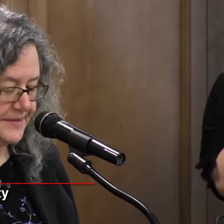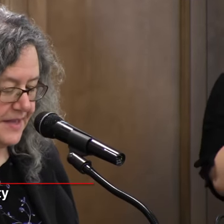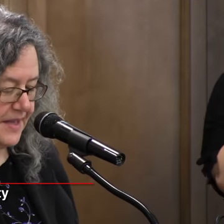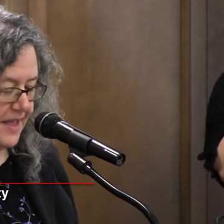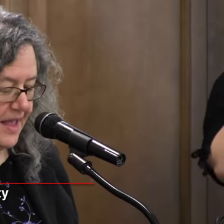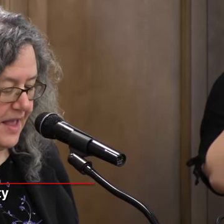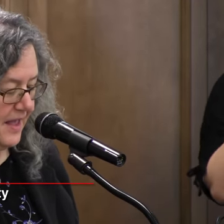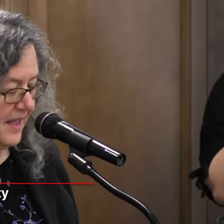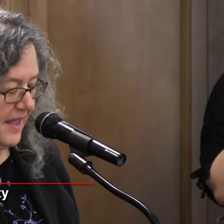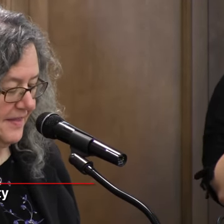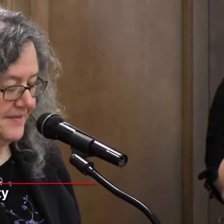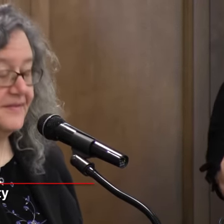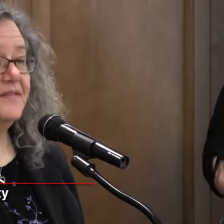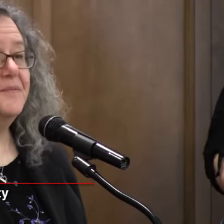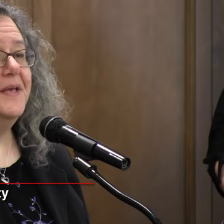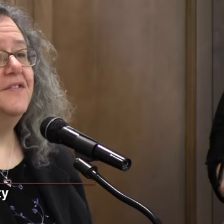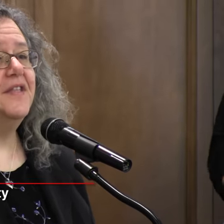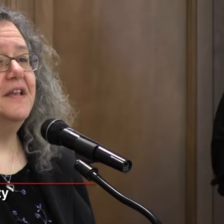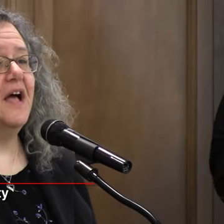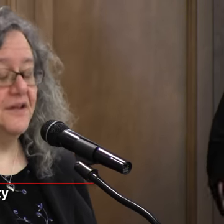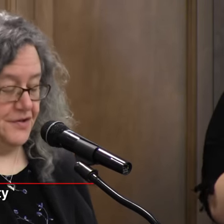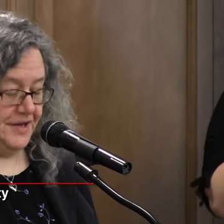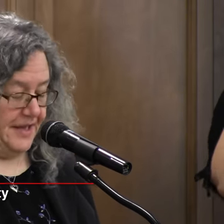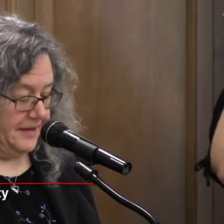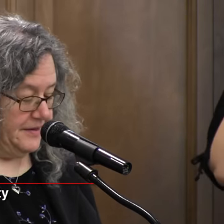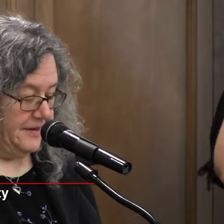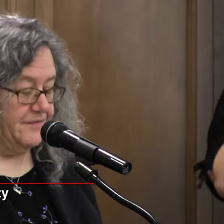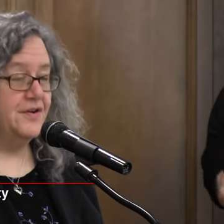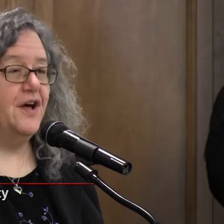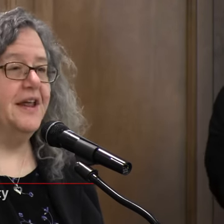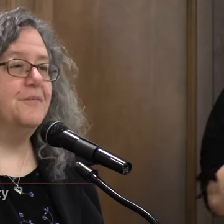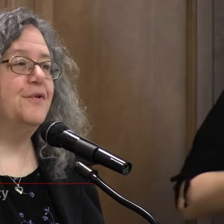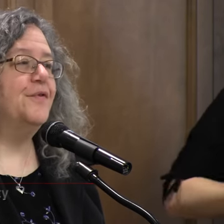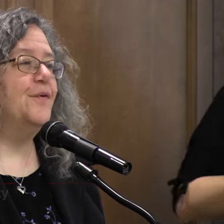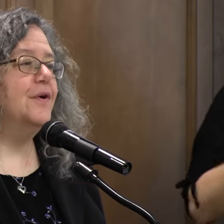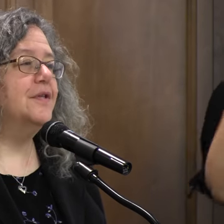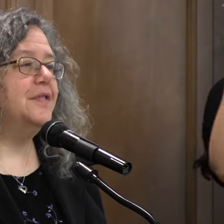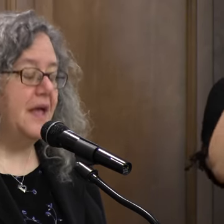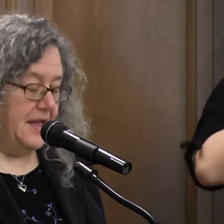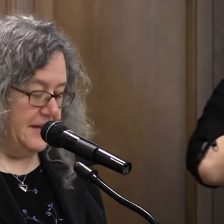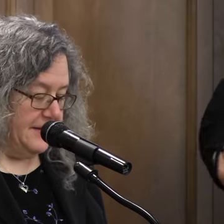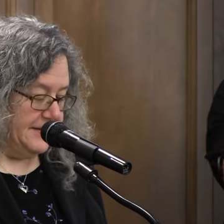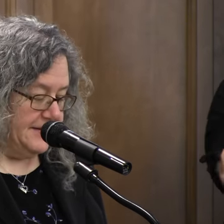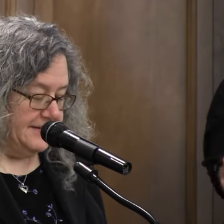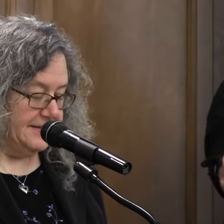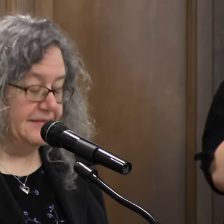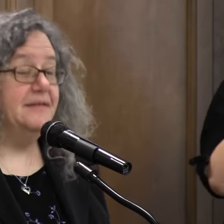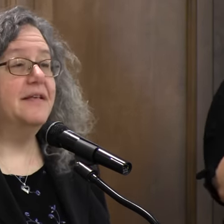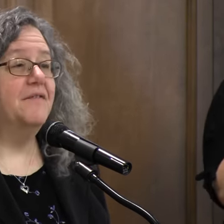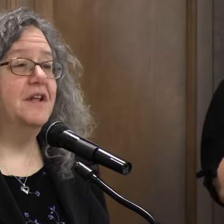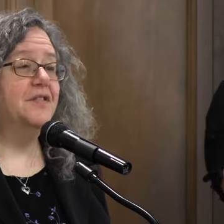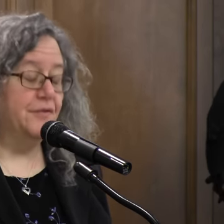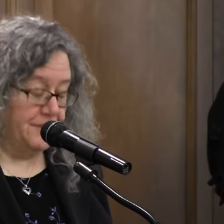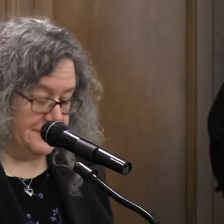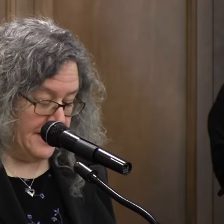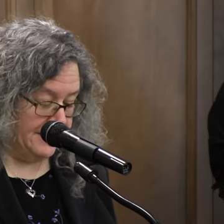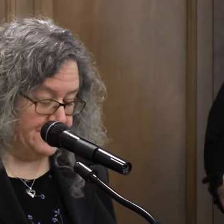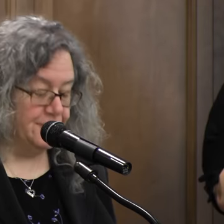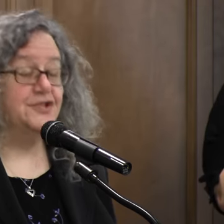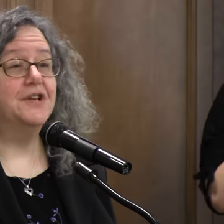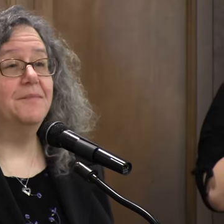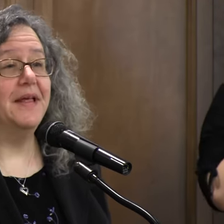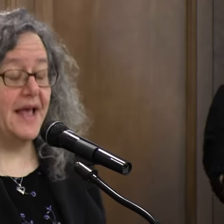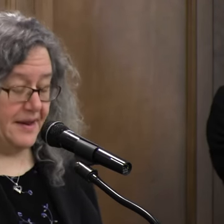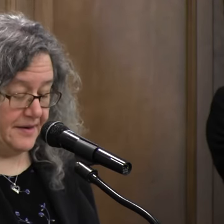Silence. And this is a speech that Dr. King delivered on April 4th, 1967 at the